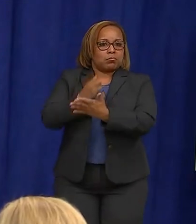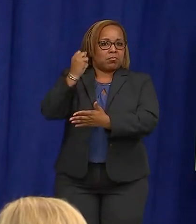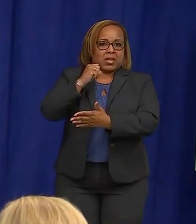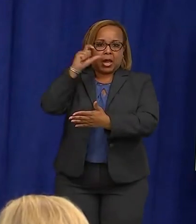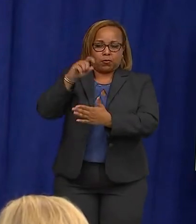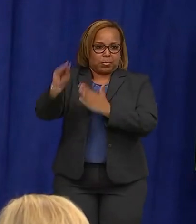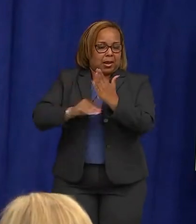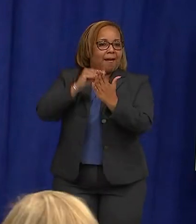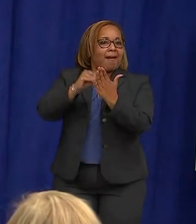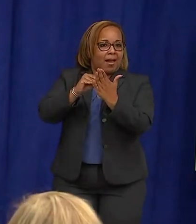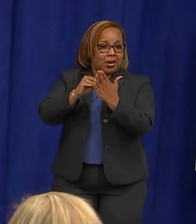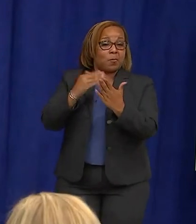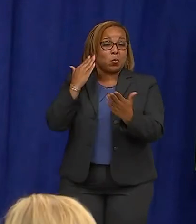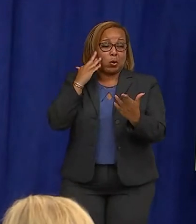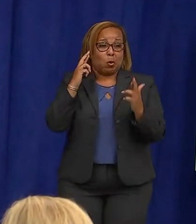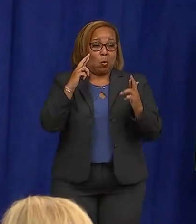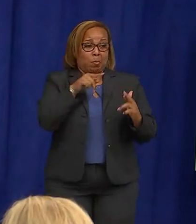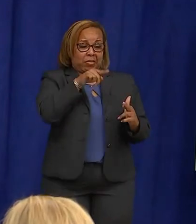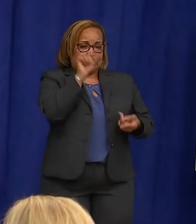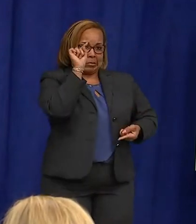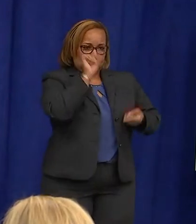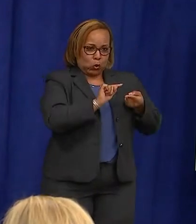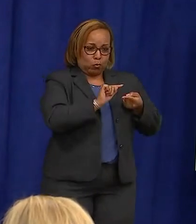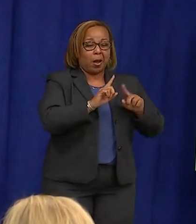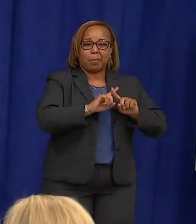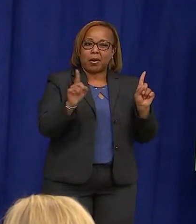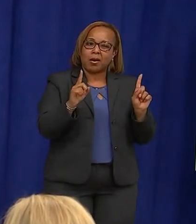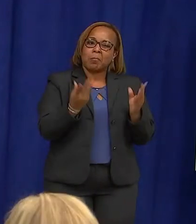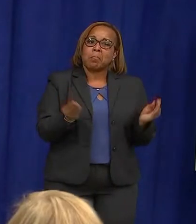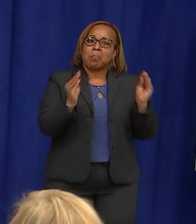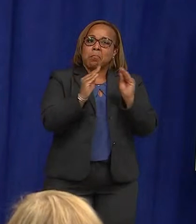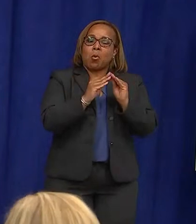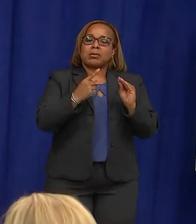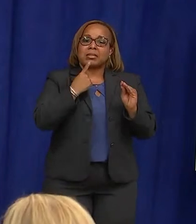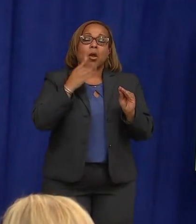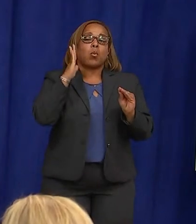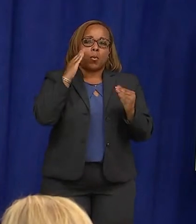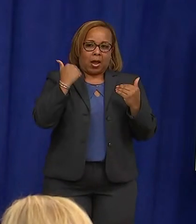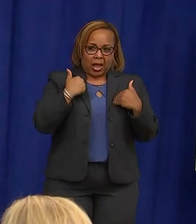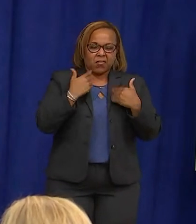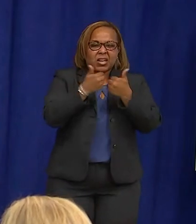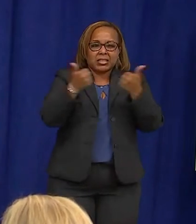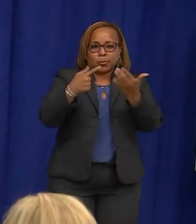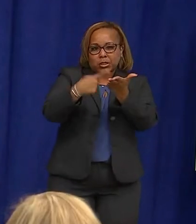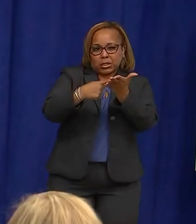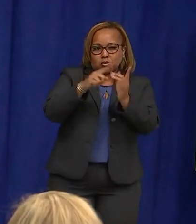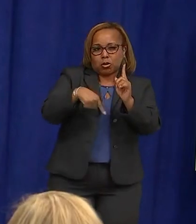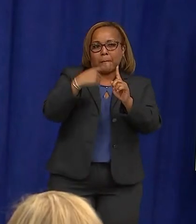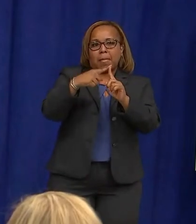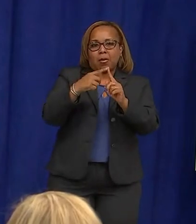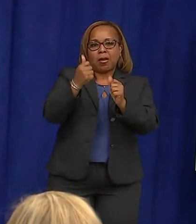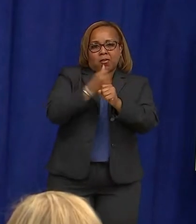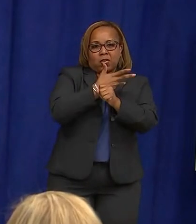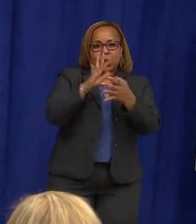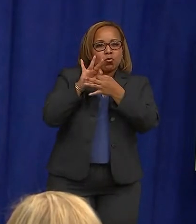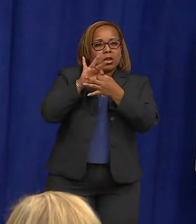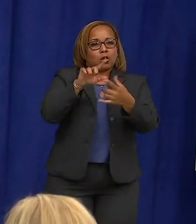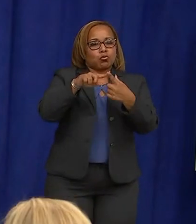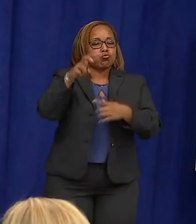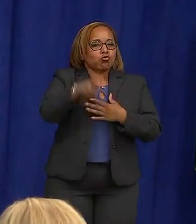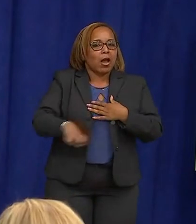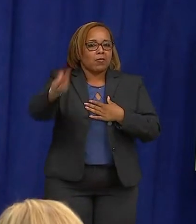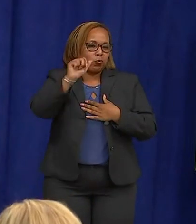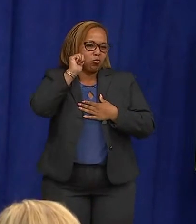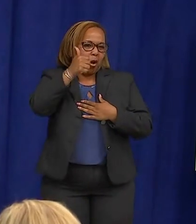not need to be added. We can hope Wisconsin turns it around, but, more to say, and we will have a separate discussion about everything related to travel